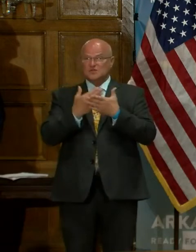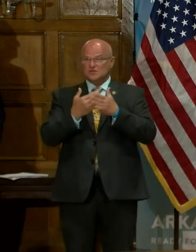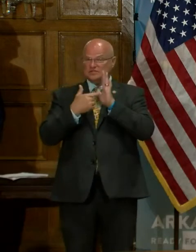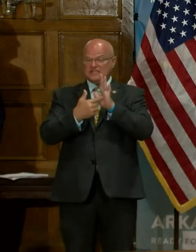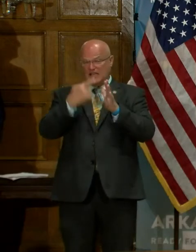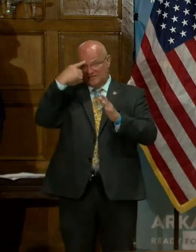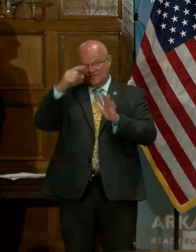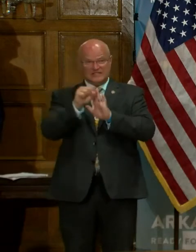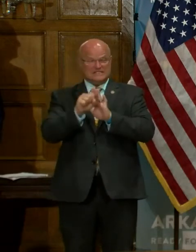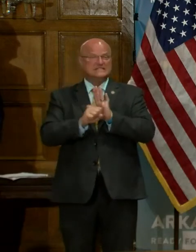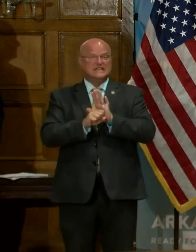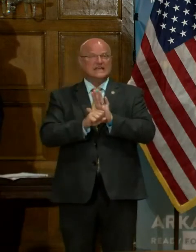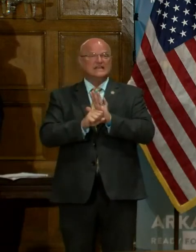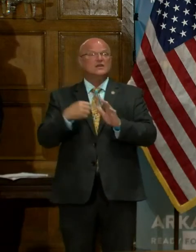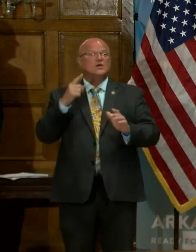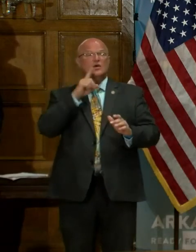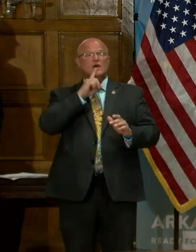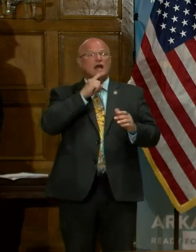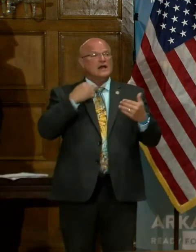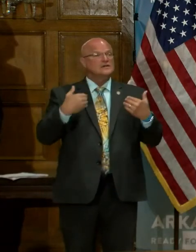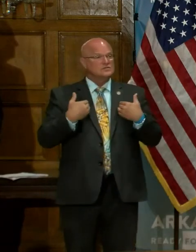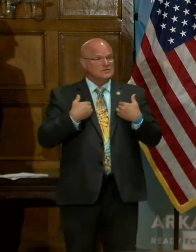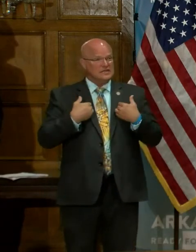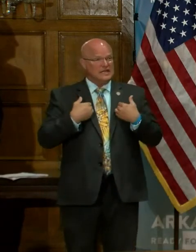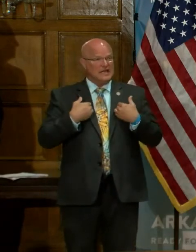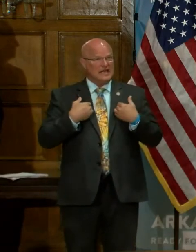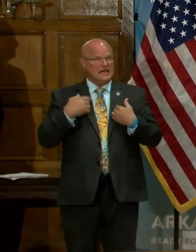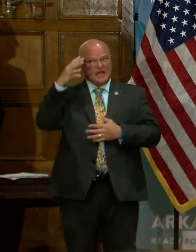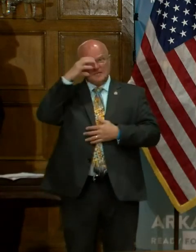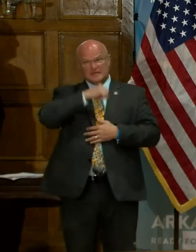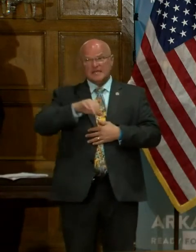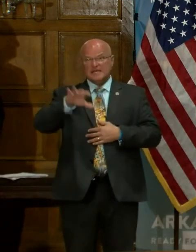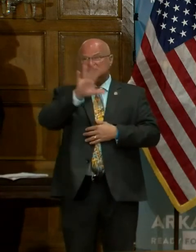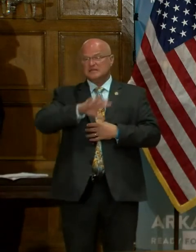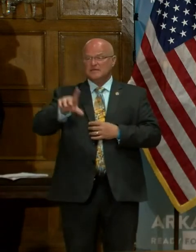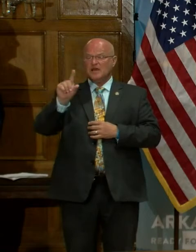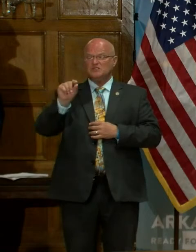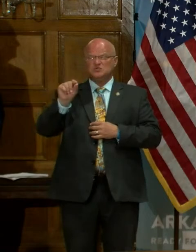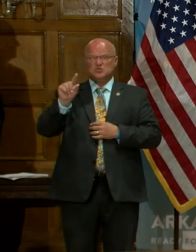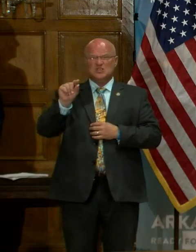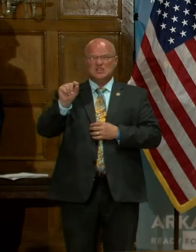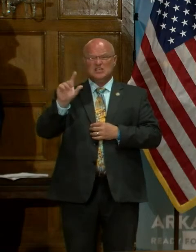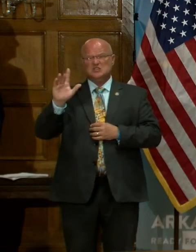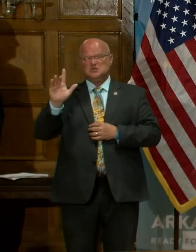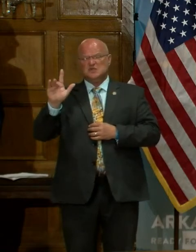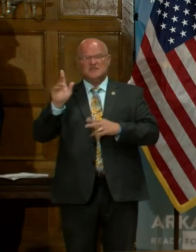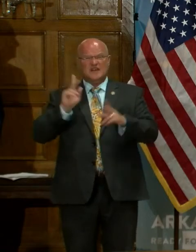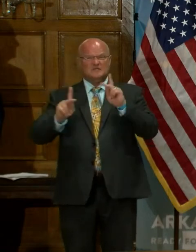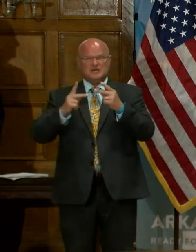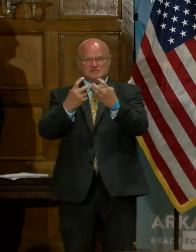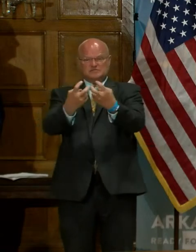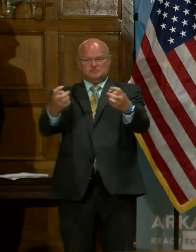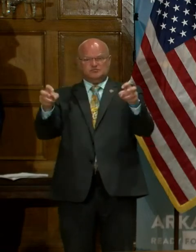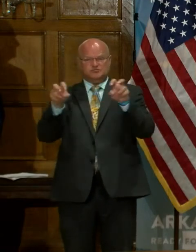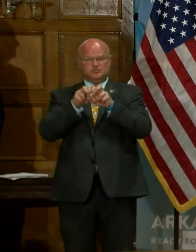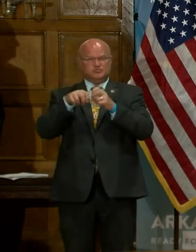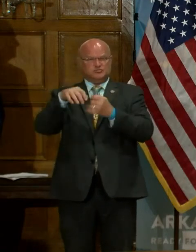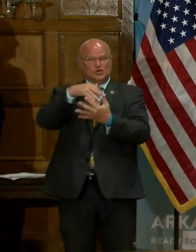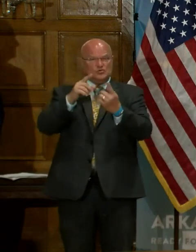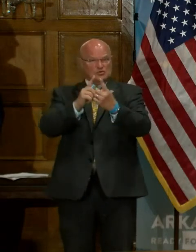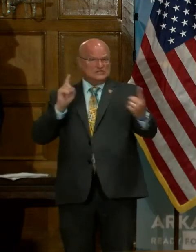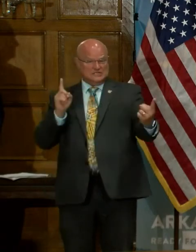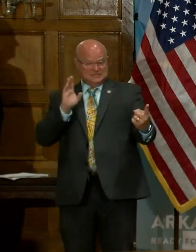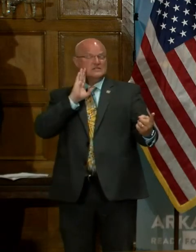sign for the state. We actually had, I'm guessing, about 20 to 25 members in person there. We were all socially